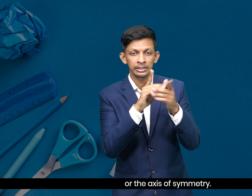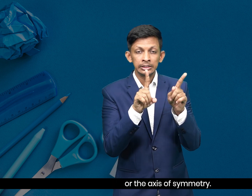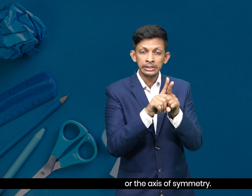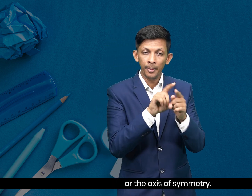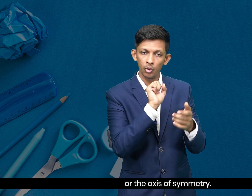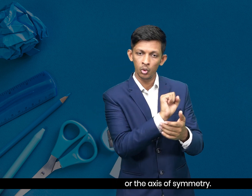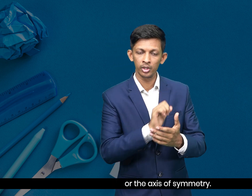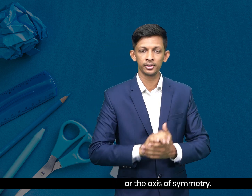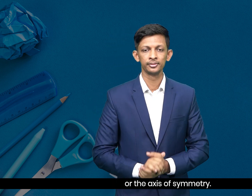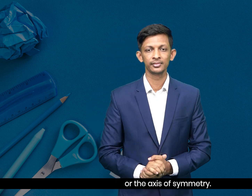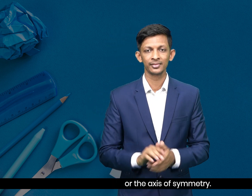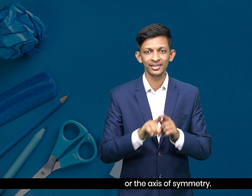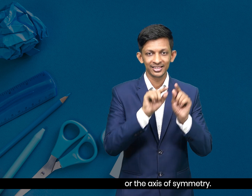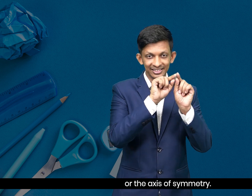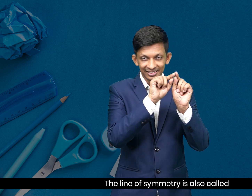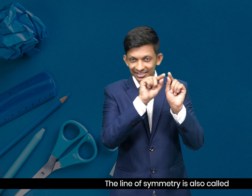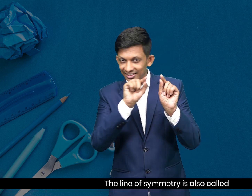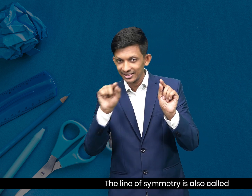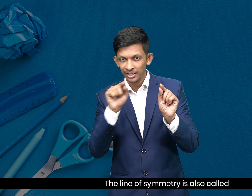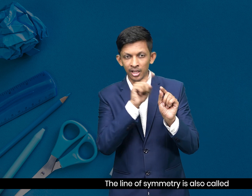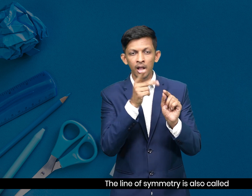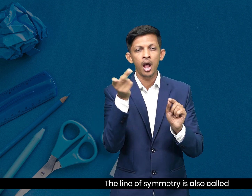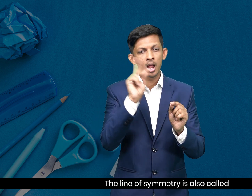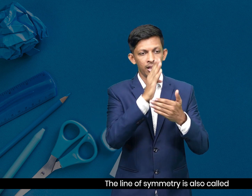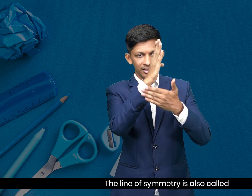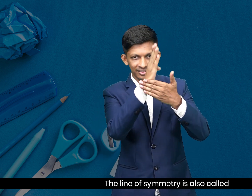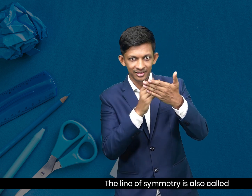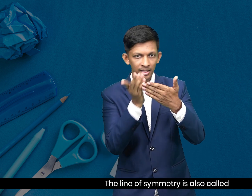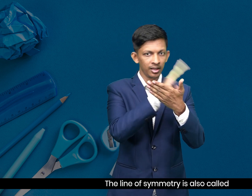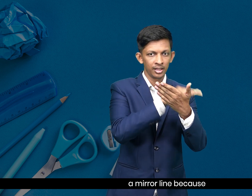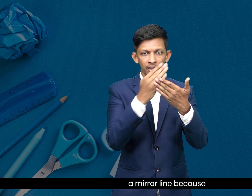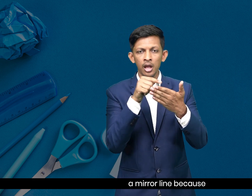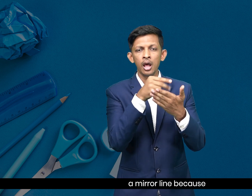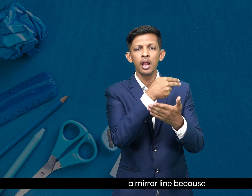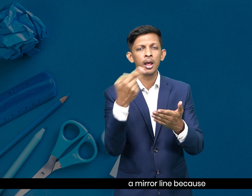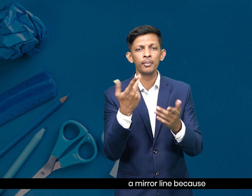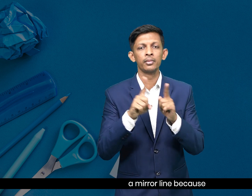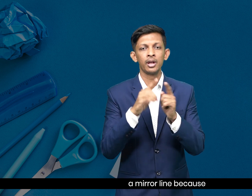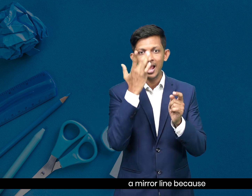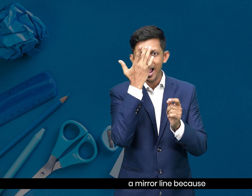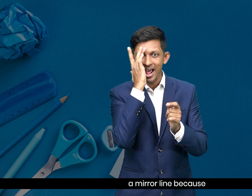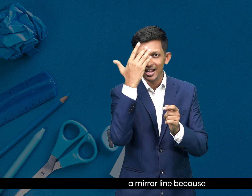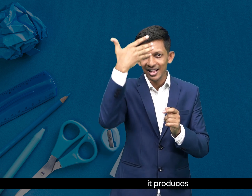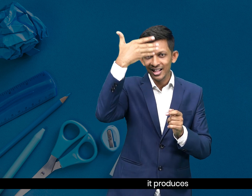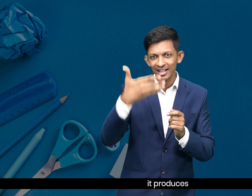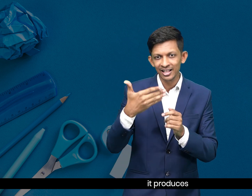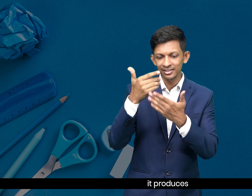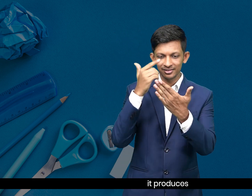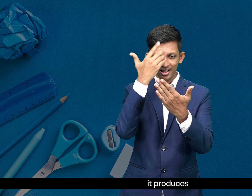symmetry. The line of symmetry is also called a mirror line because it produces